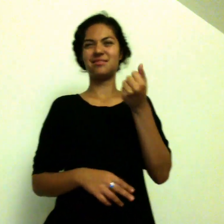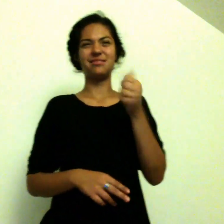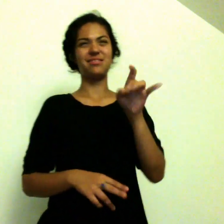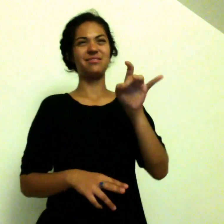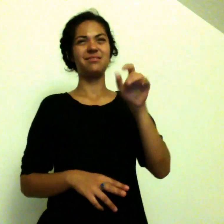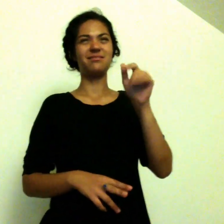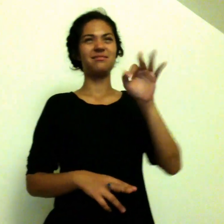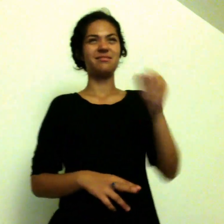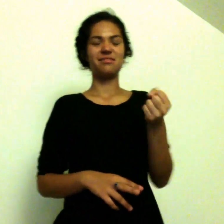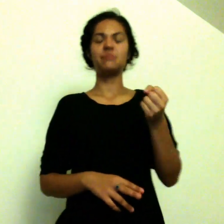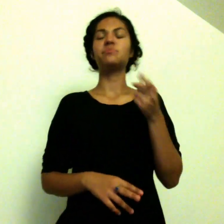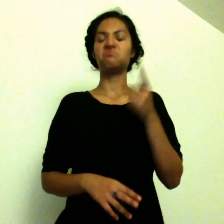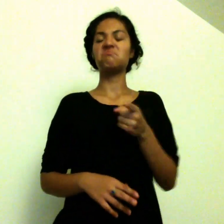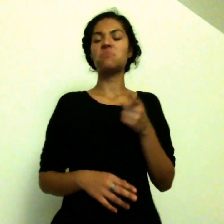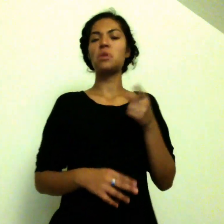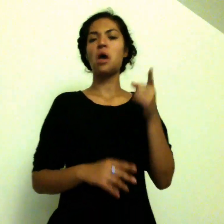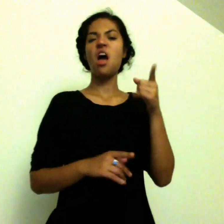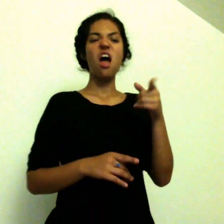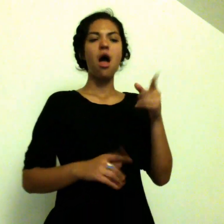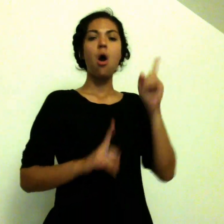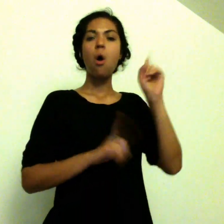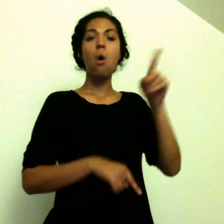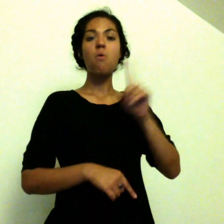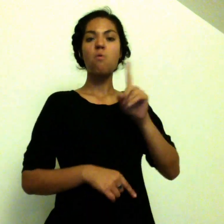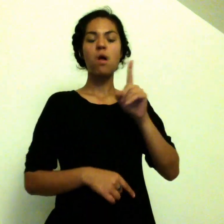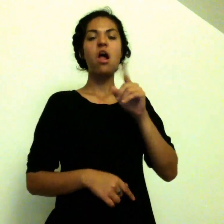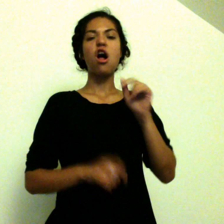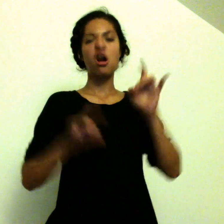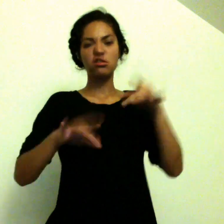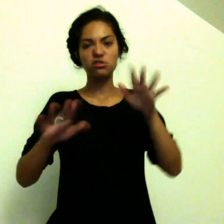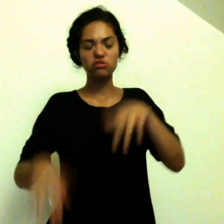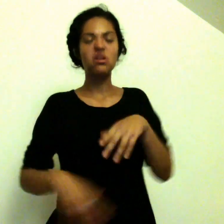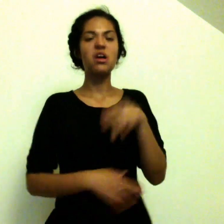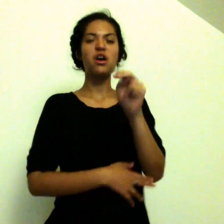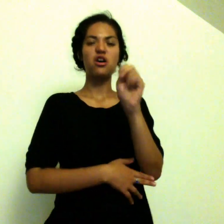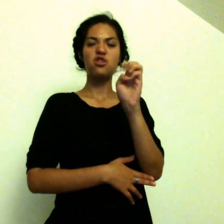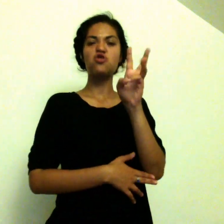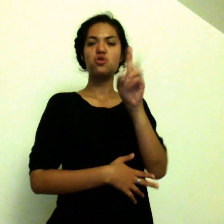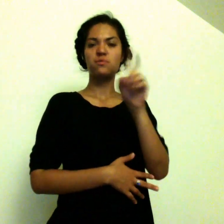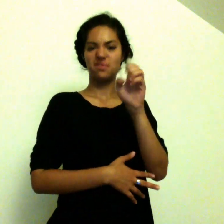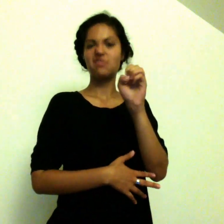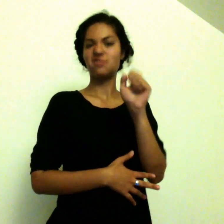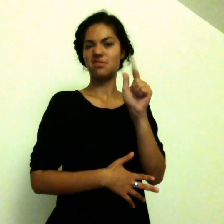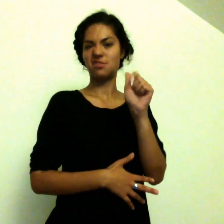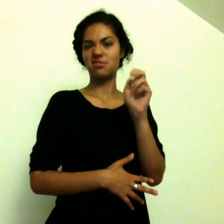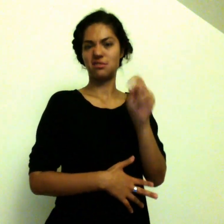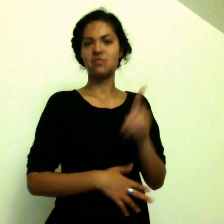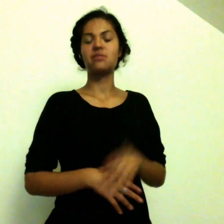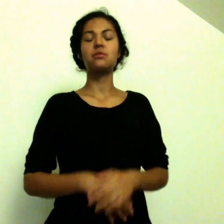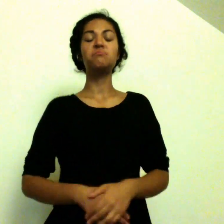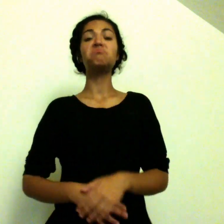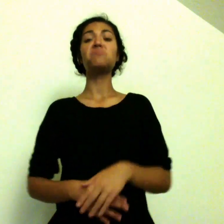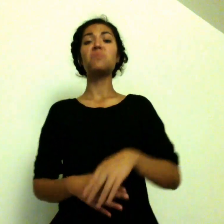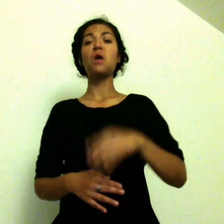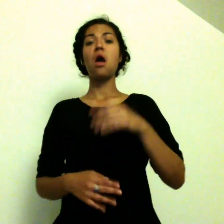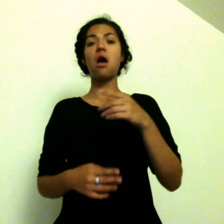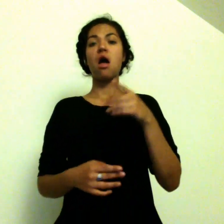1959, when he stepped down from the plane, the man who came to receive him, Billy Graham said to him, "If there's one man I want to see before I